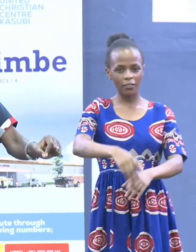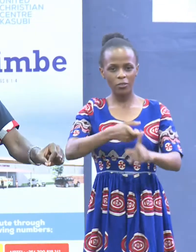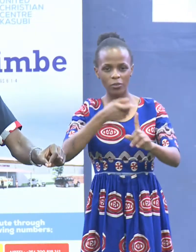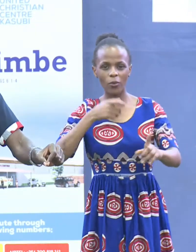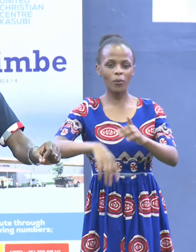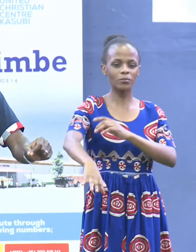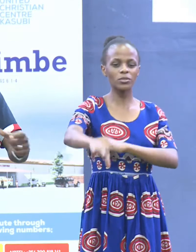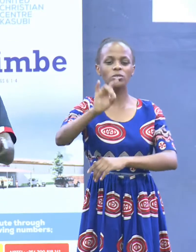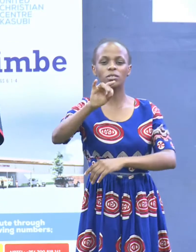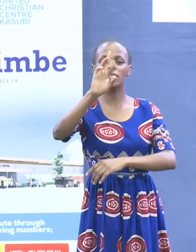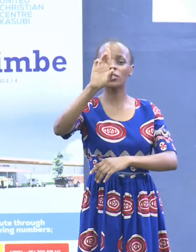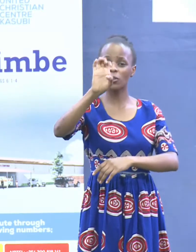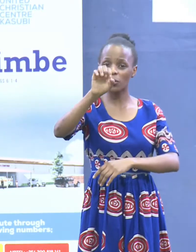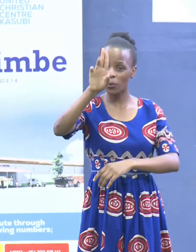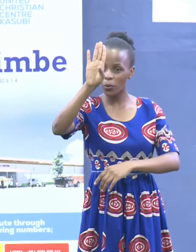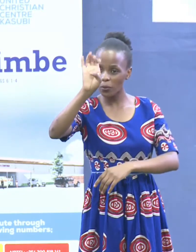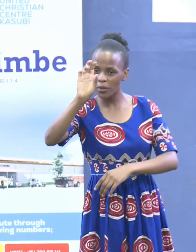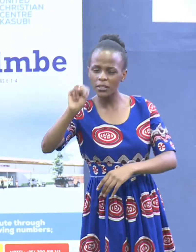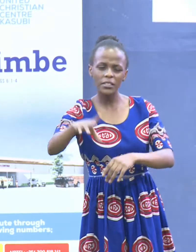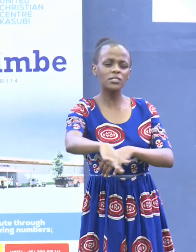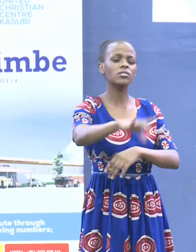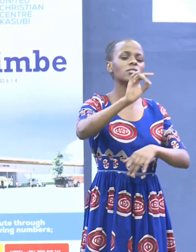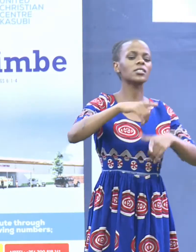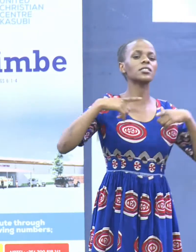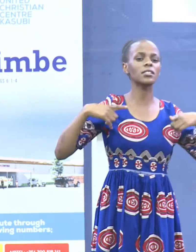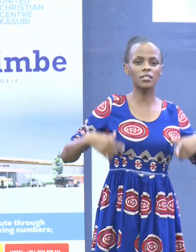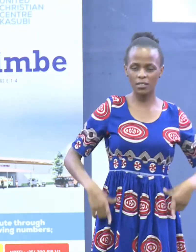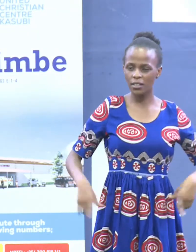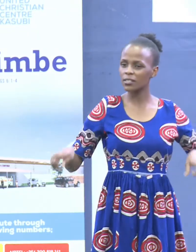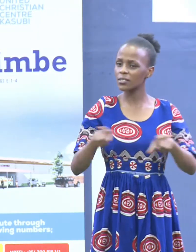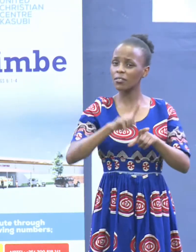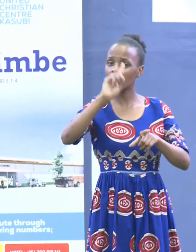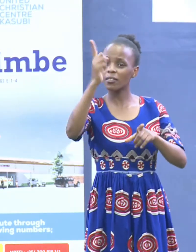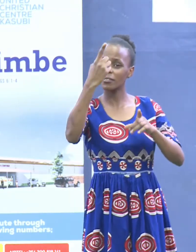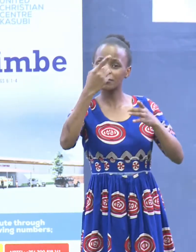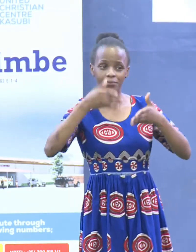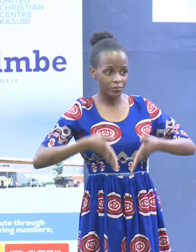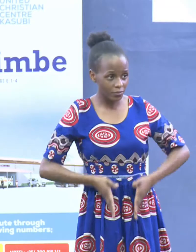exchange. That instead of Reuben, he takes Levi as the